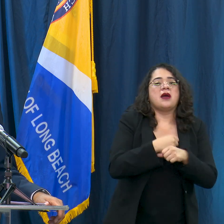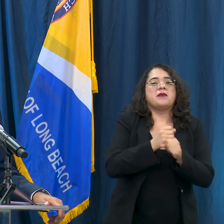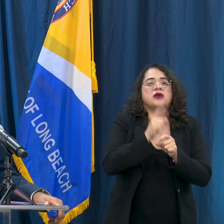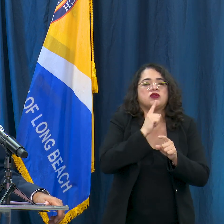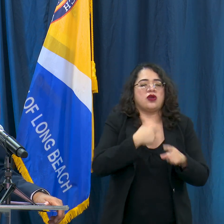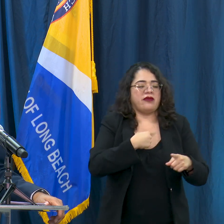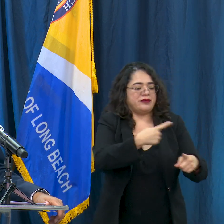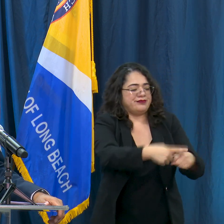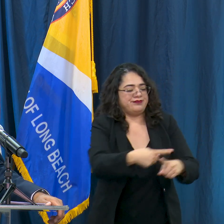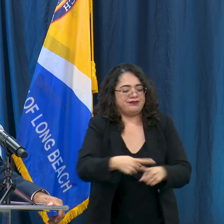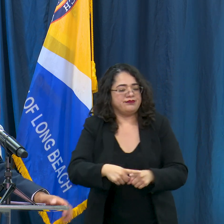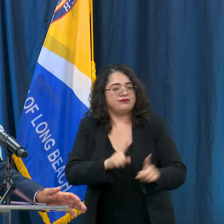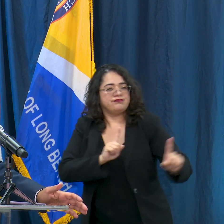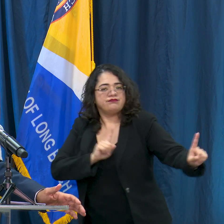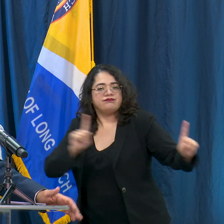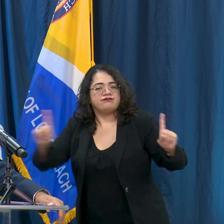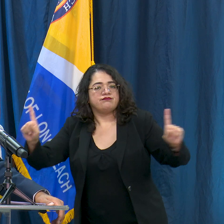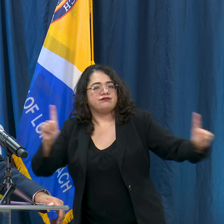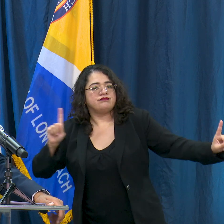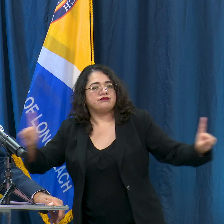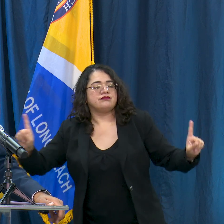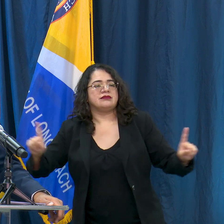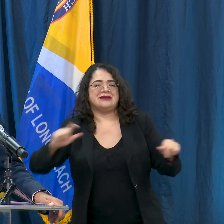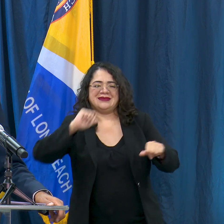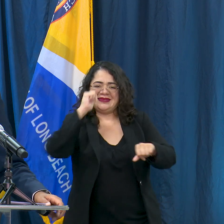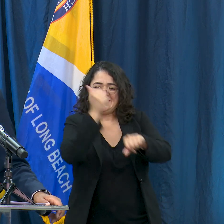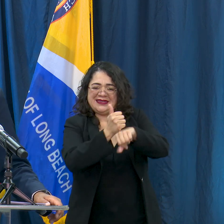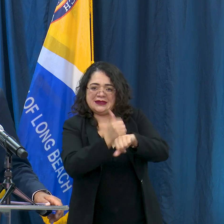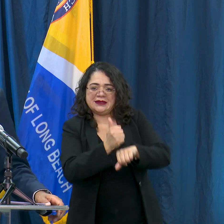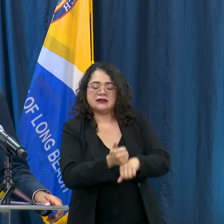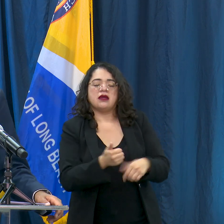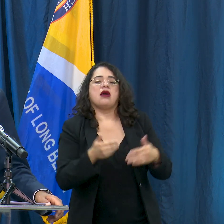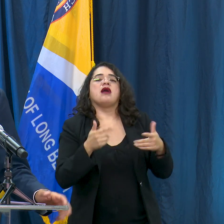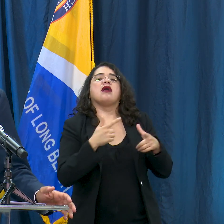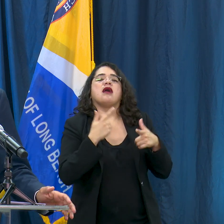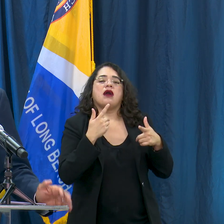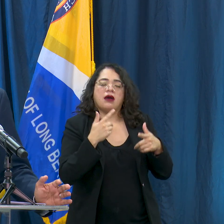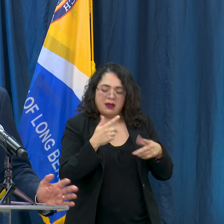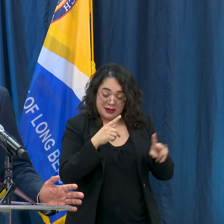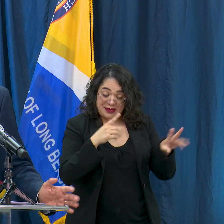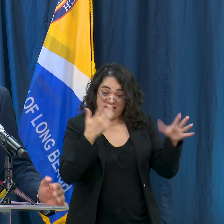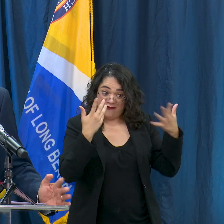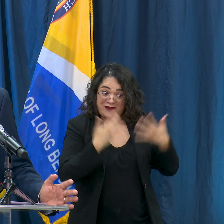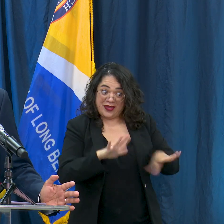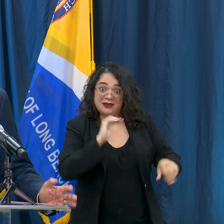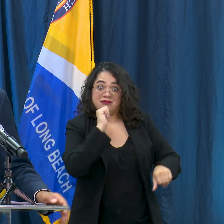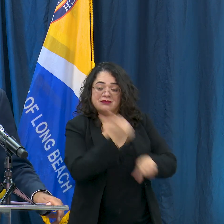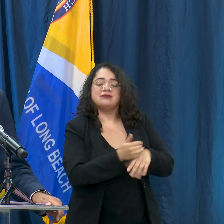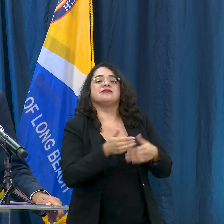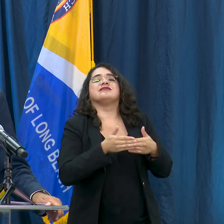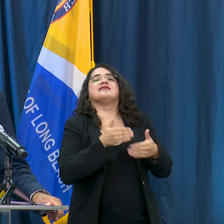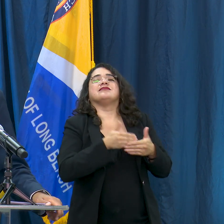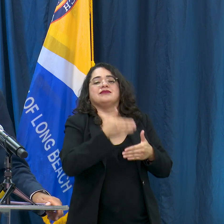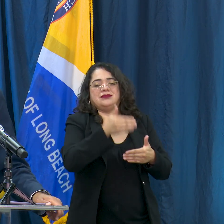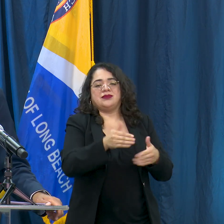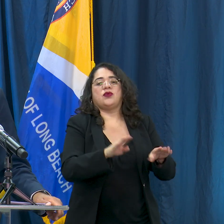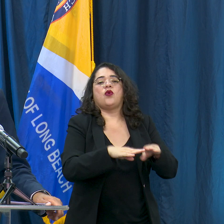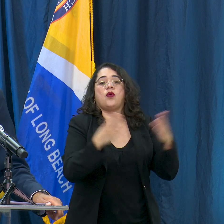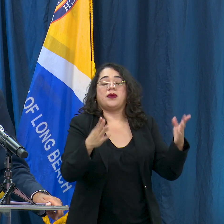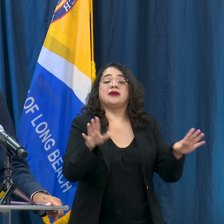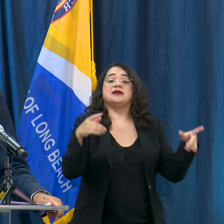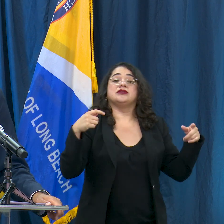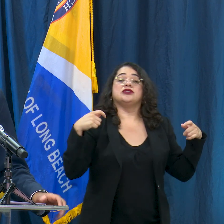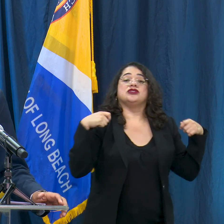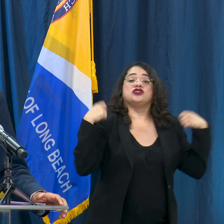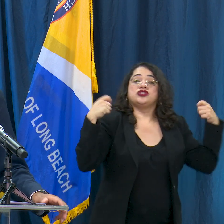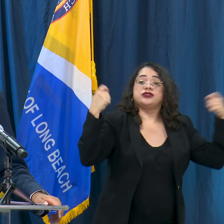distancing. So all that's in place. Is not just a complete reopening. So first, gyms, fitness centers,